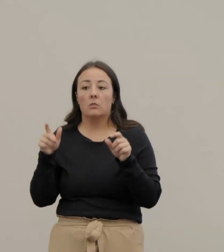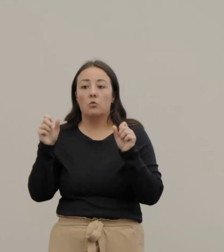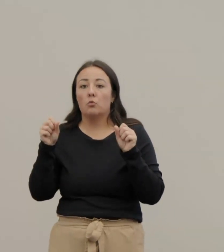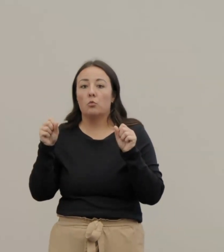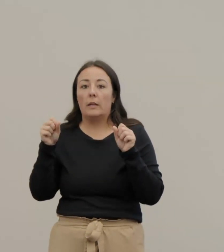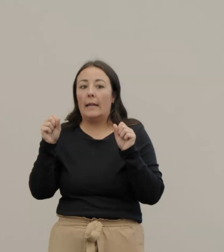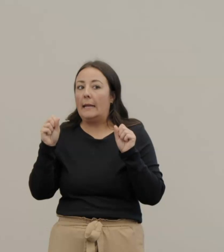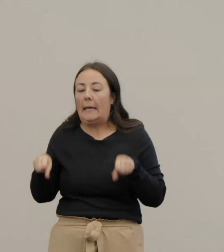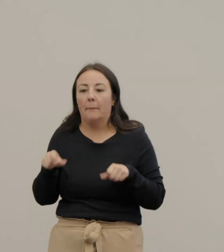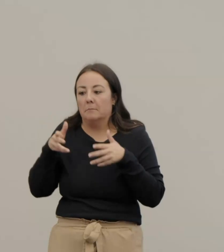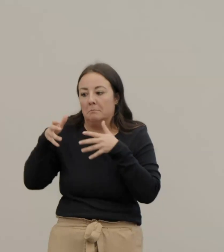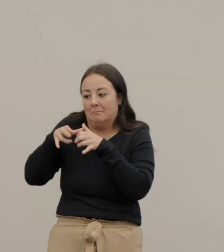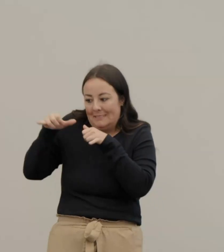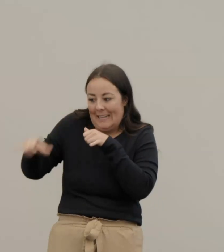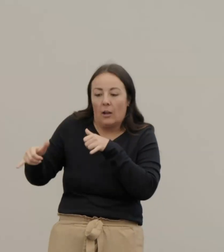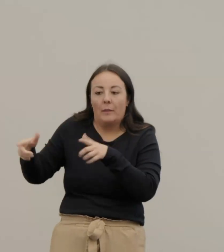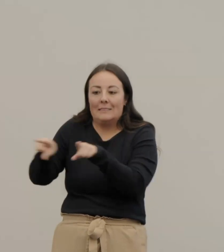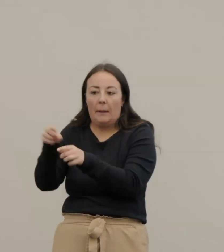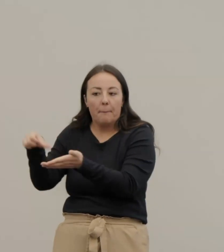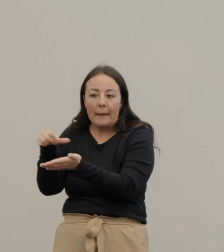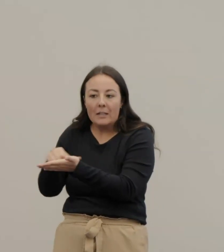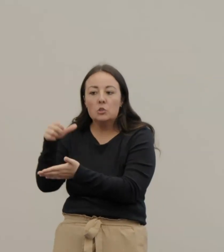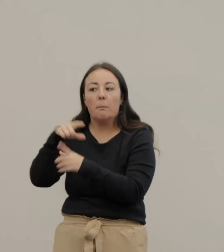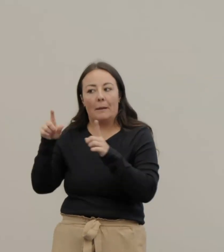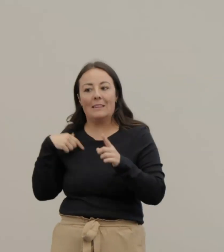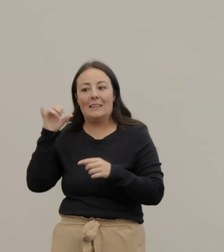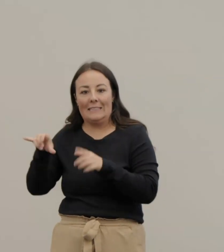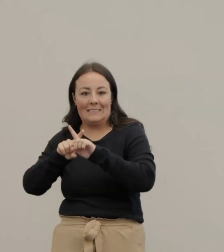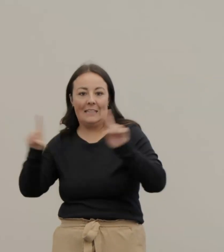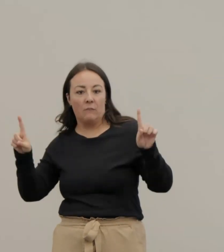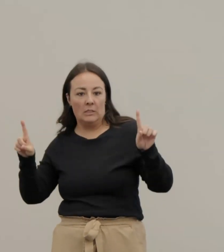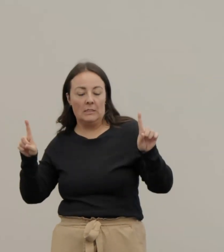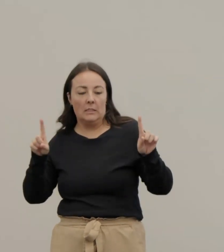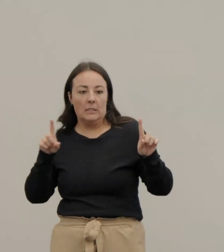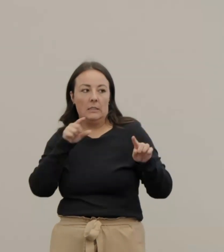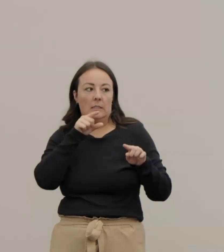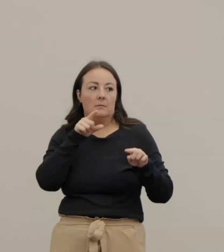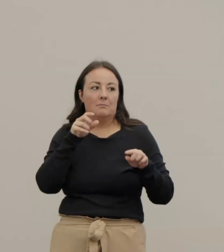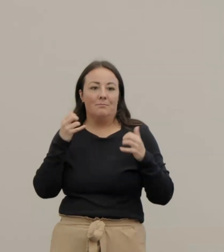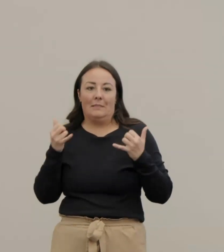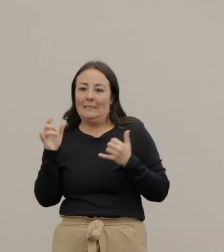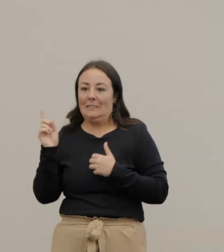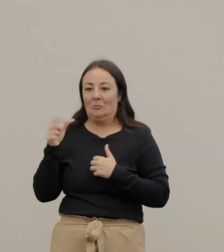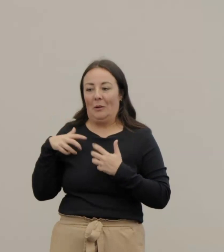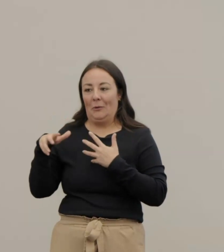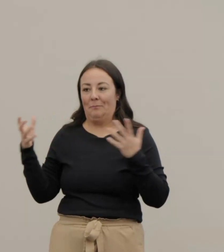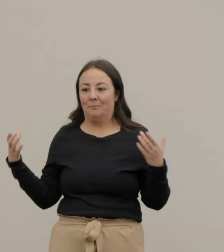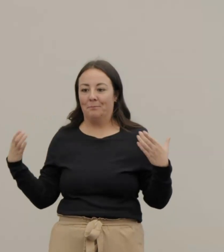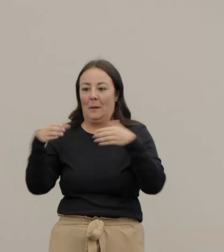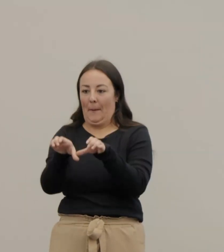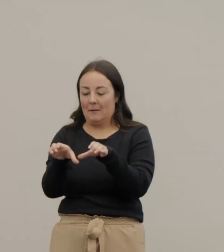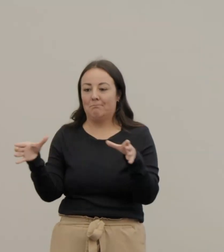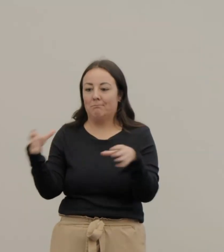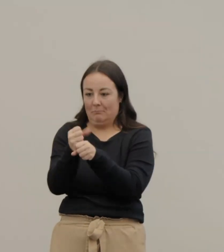still. Don't worry about that part. So I think that's the difference. The document, this is where combining them causes a problem, but I agree with